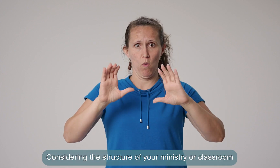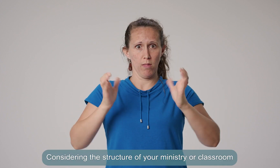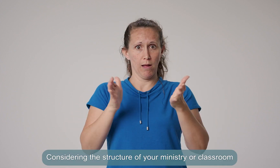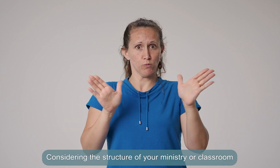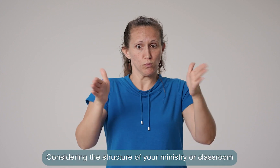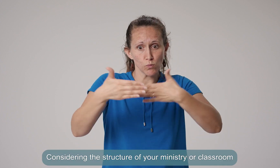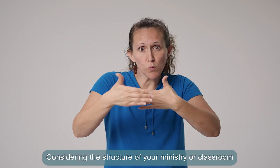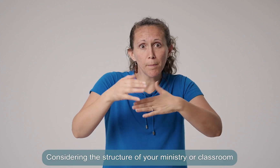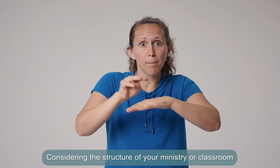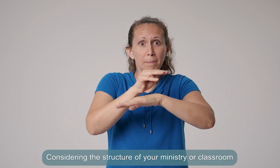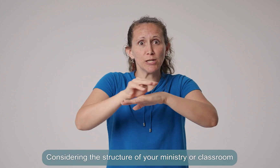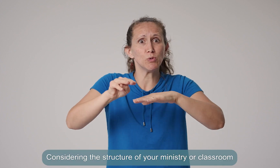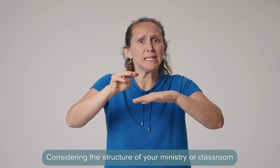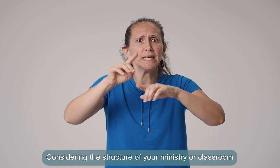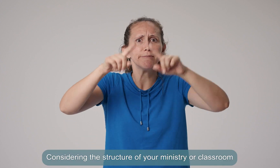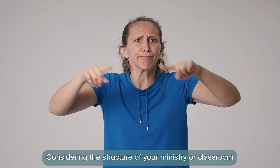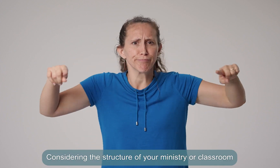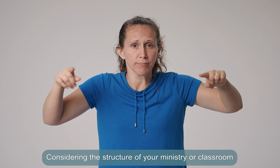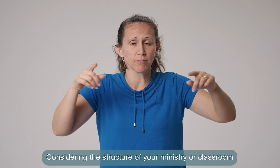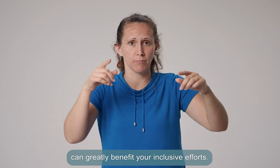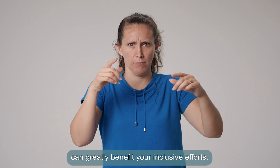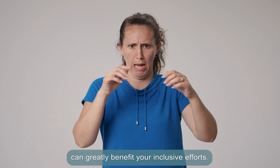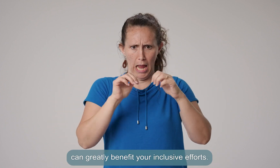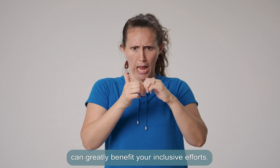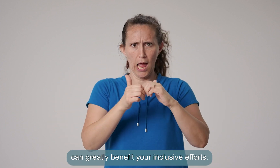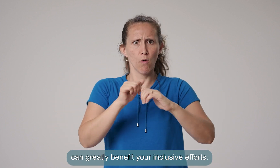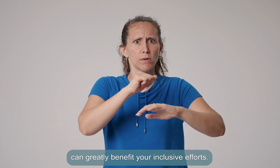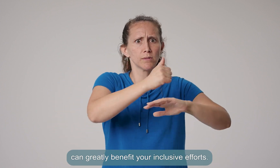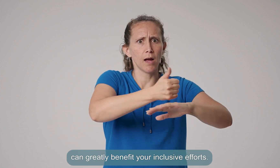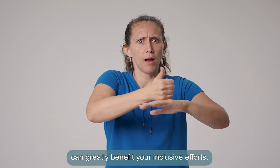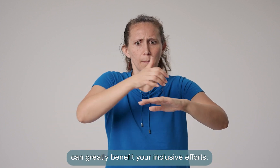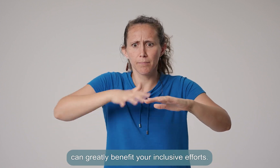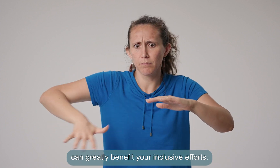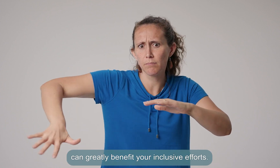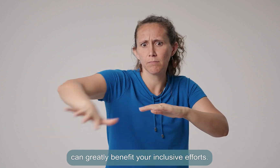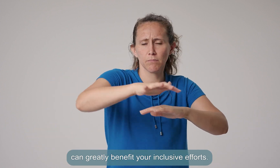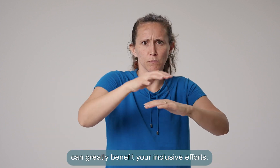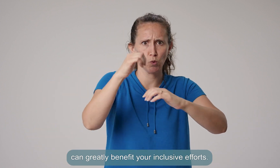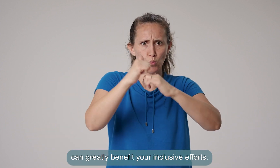Considering the structure of your ministry or classroom can greatly benefit your inclusive efforts.